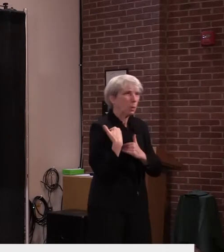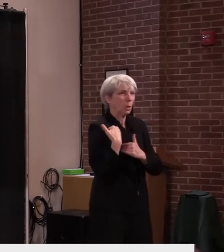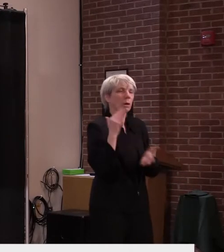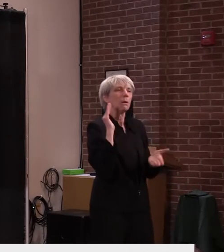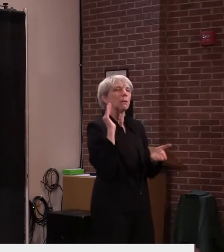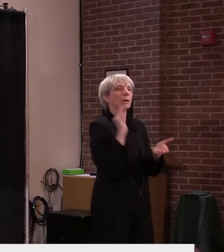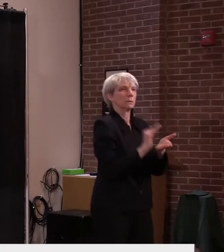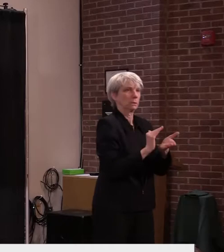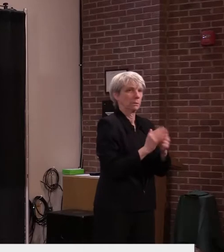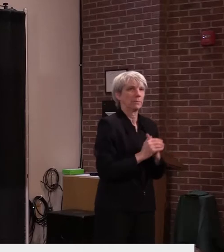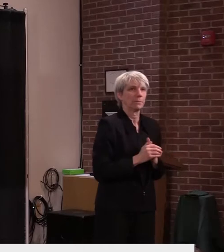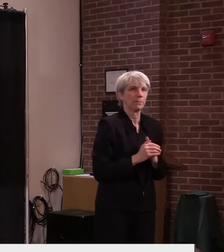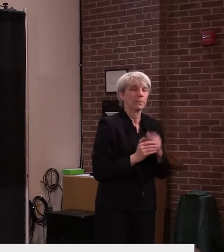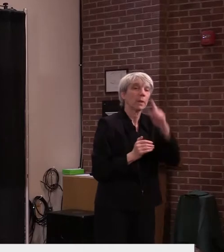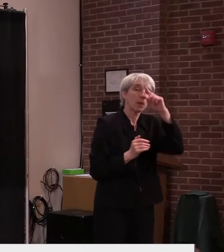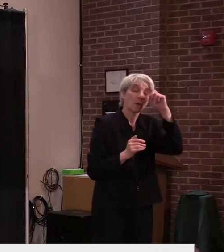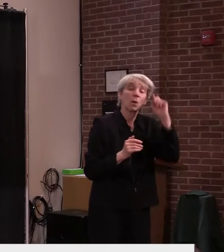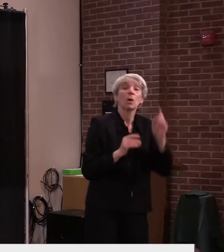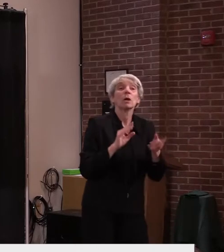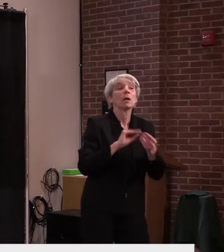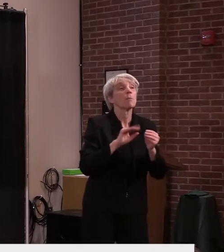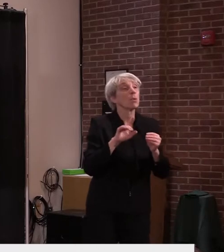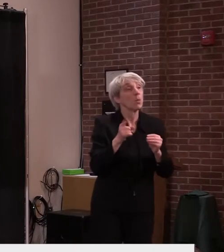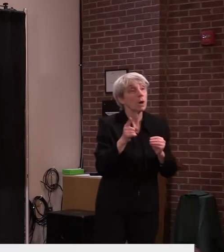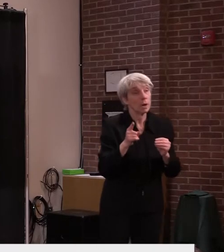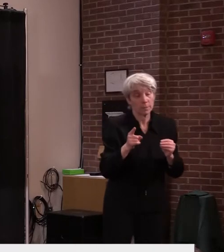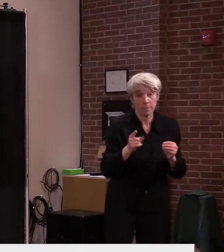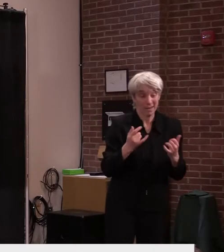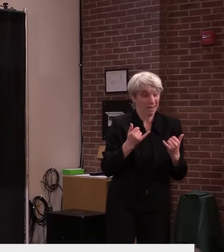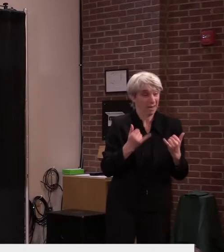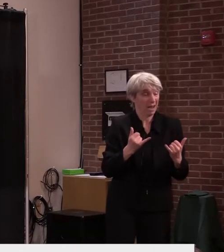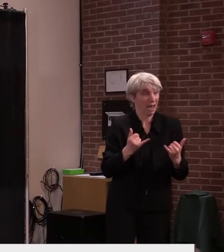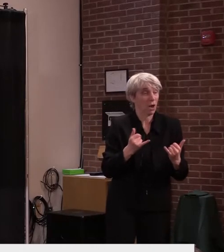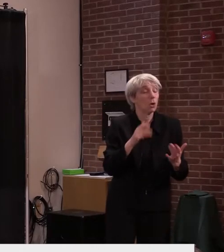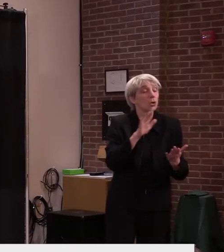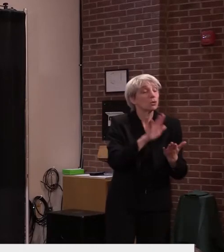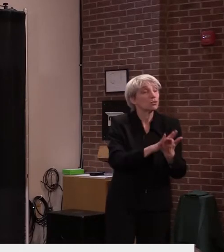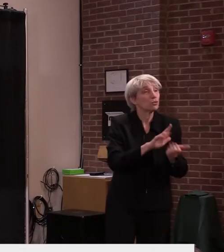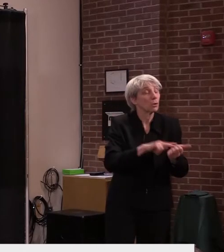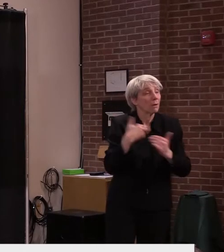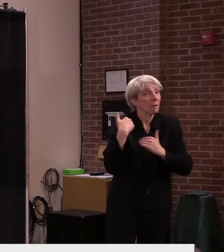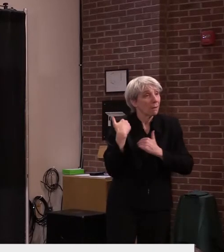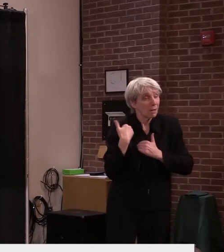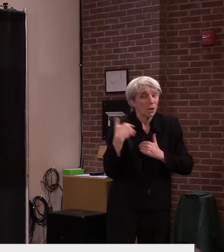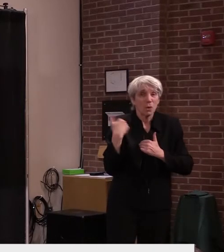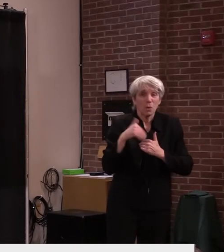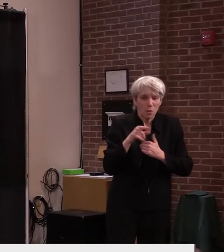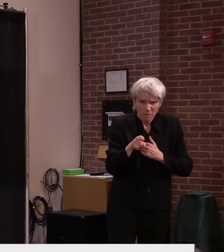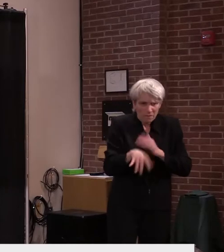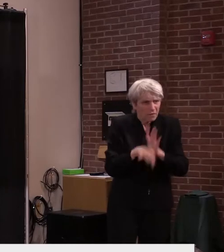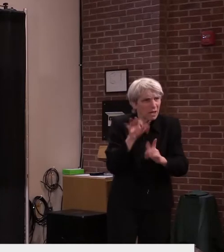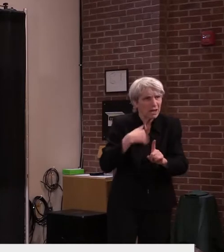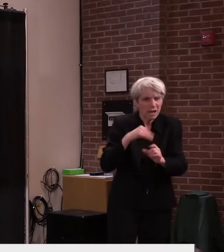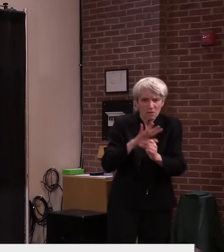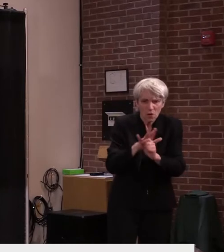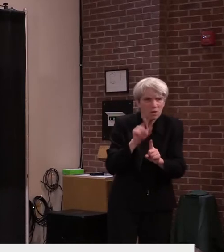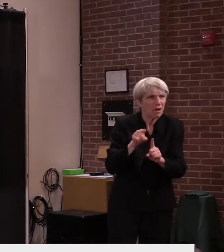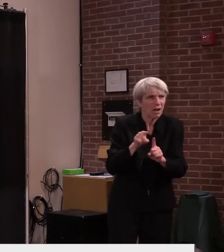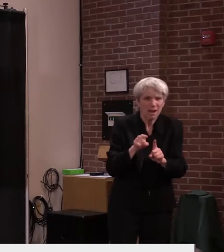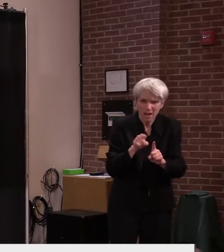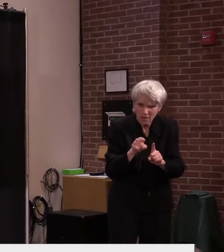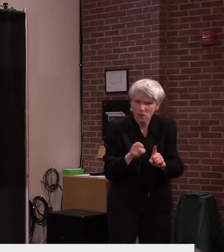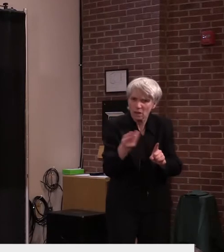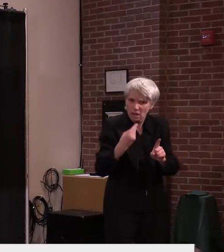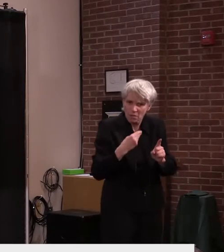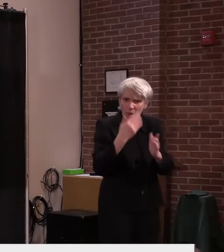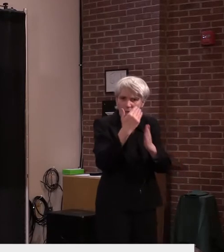First, contact tracing will evolve from its currently rather slow and labor-intensive nature, somewhat